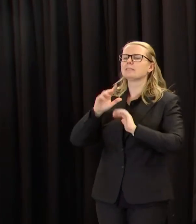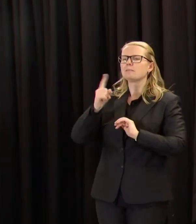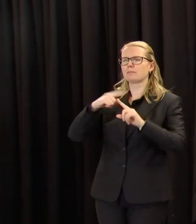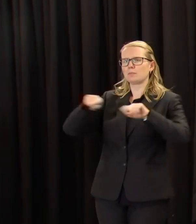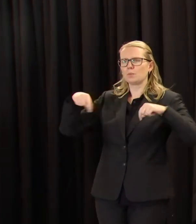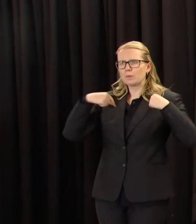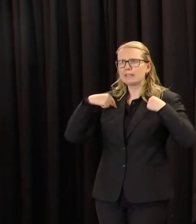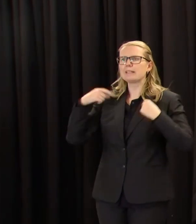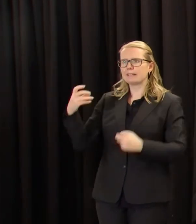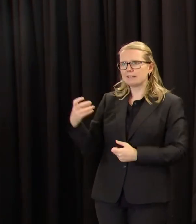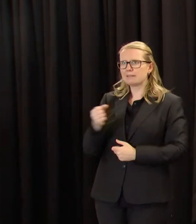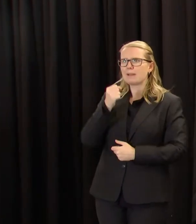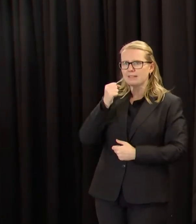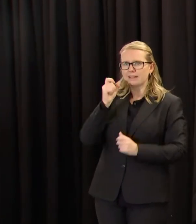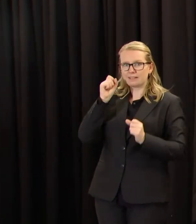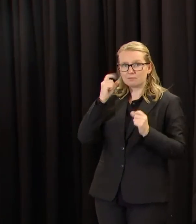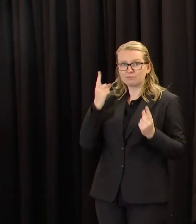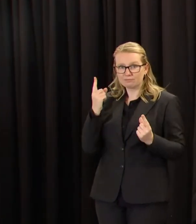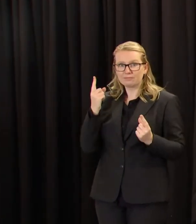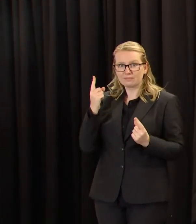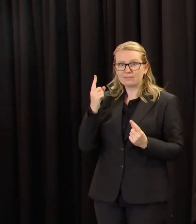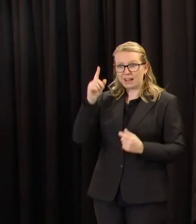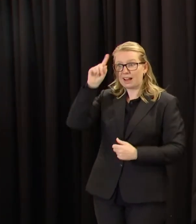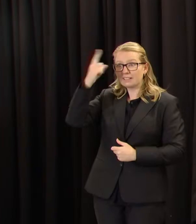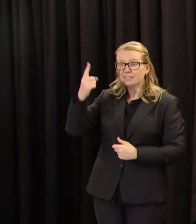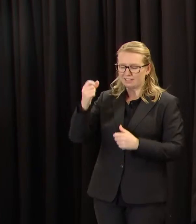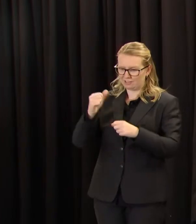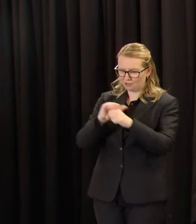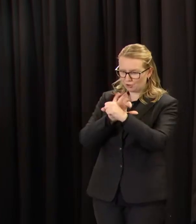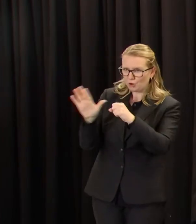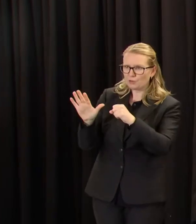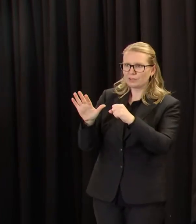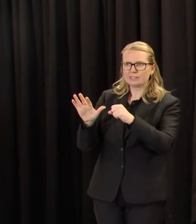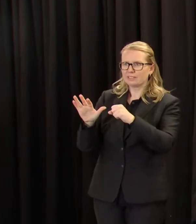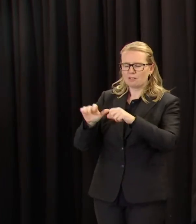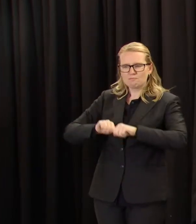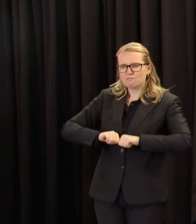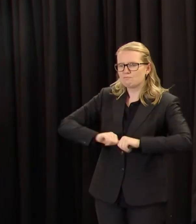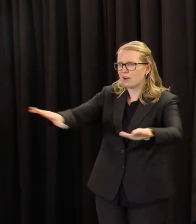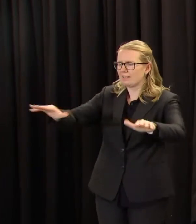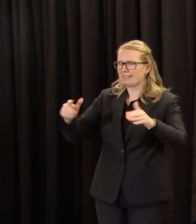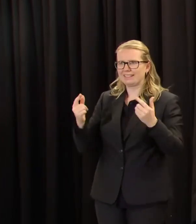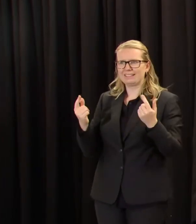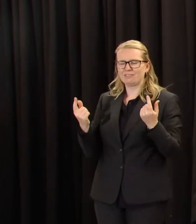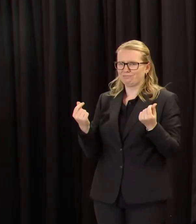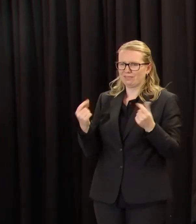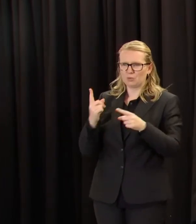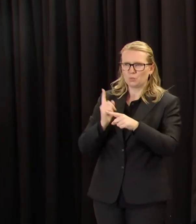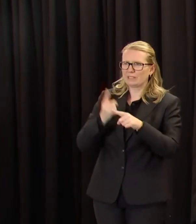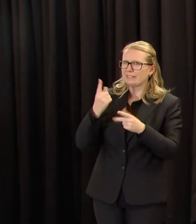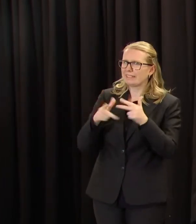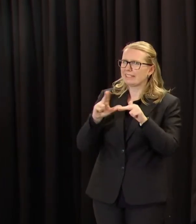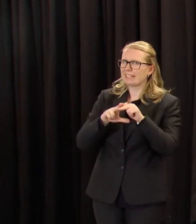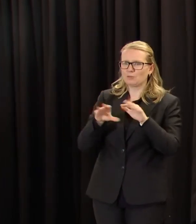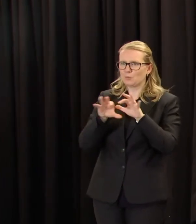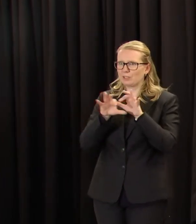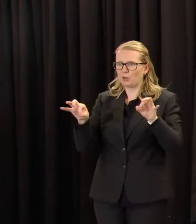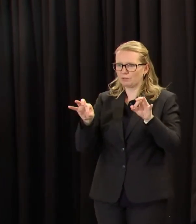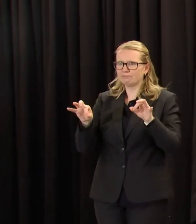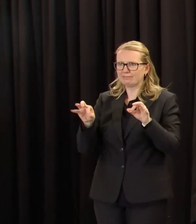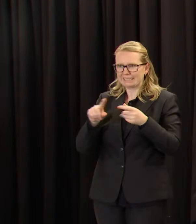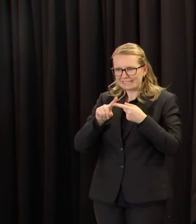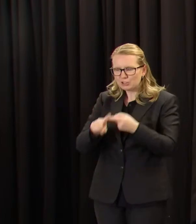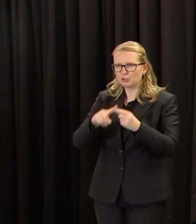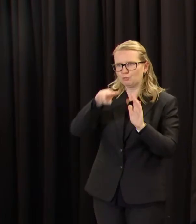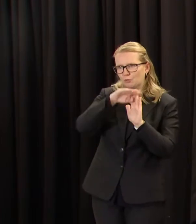thing is wildly infectious and will run and run hard if we don't have rules on. He will balance all that up, he will provide advice